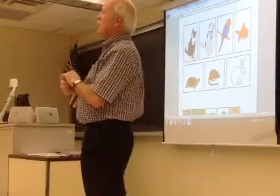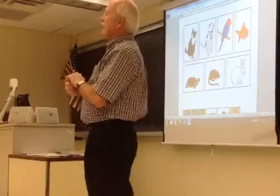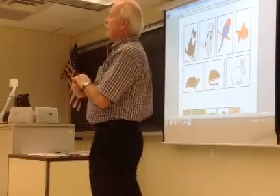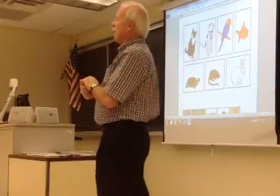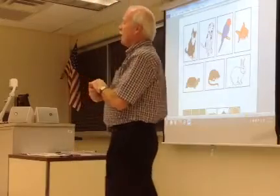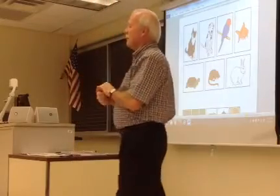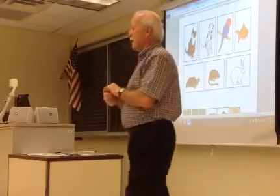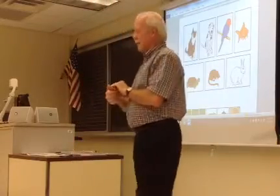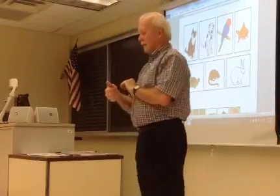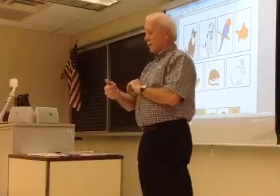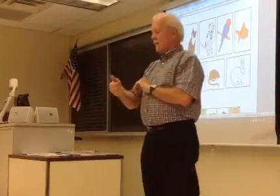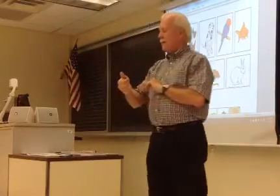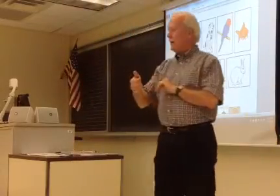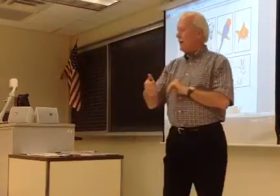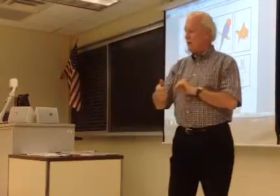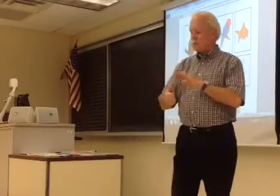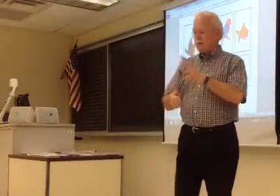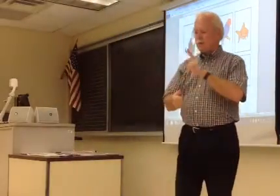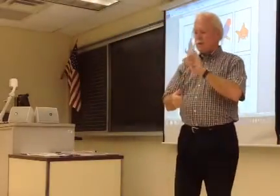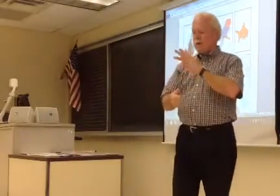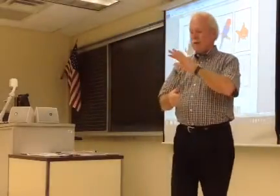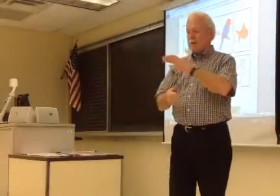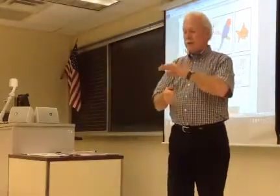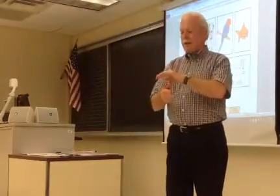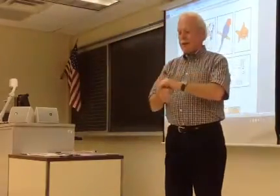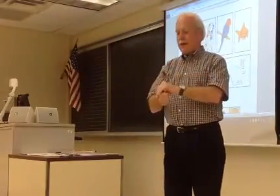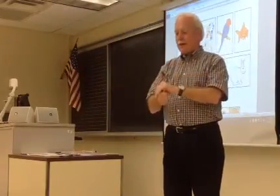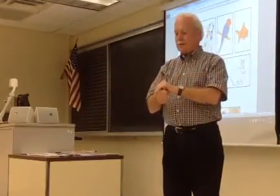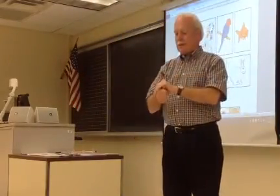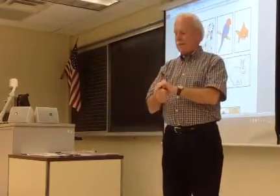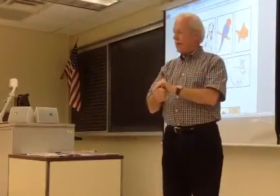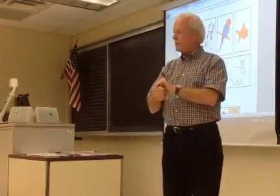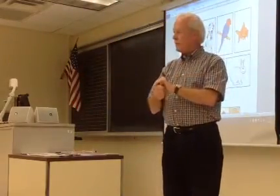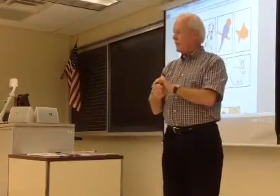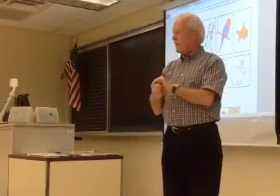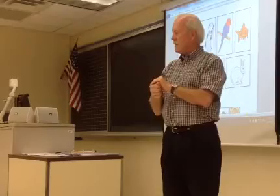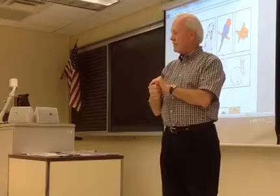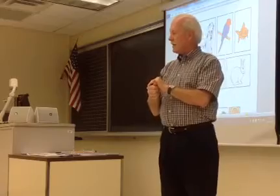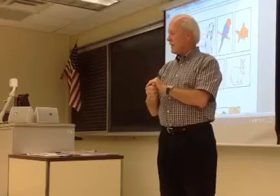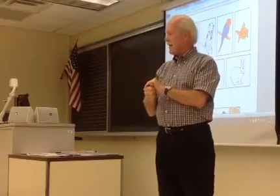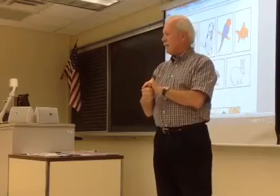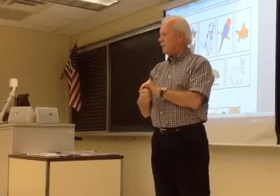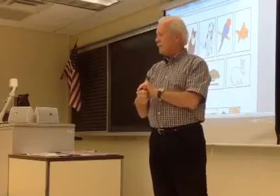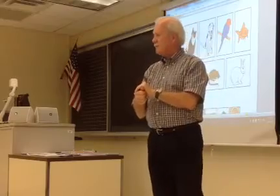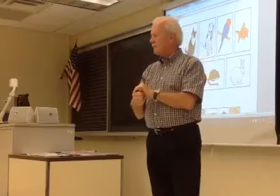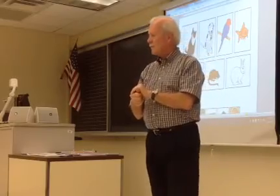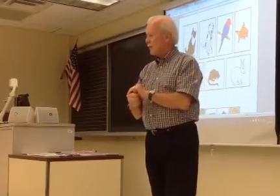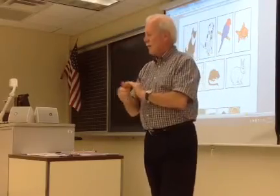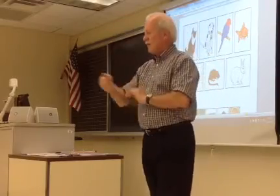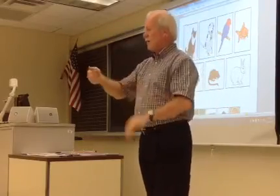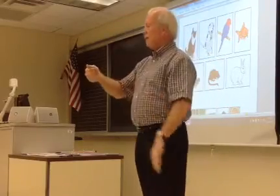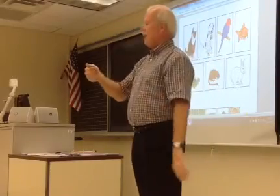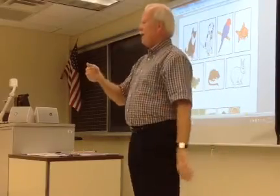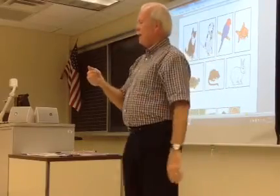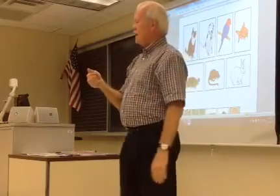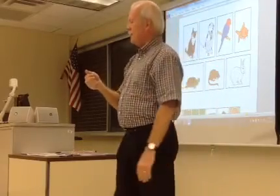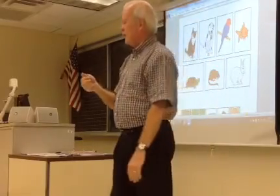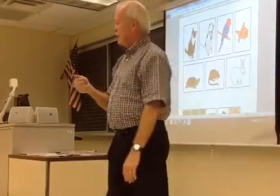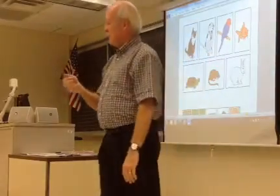Now, yeah, give me, just put my non-dominant hand on top of this and let the head stick out. Give me an A. Put